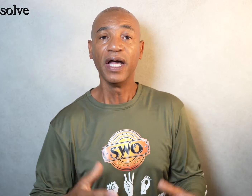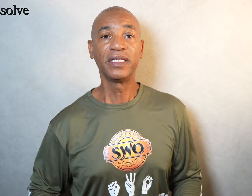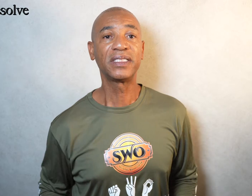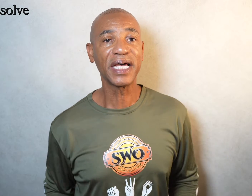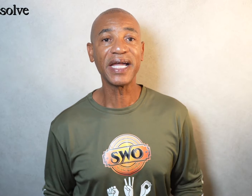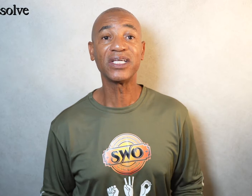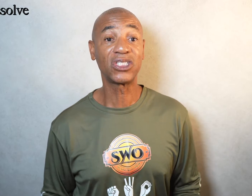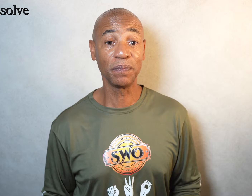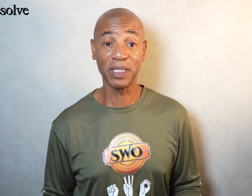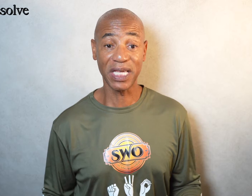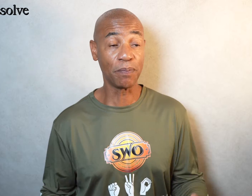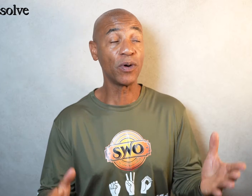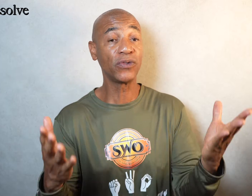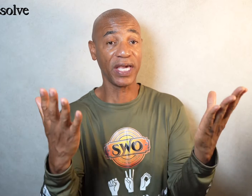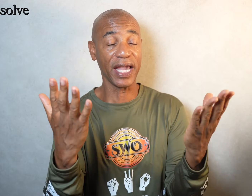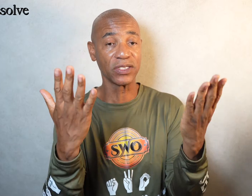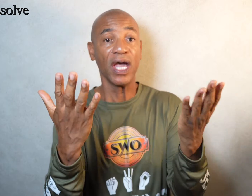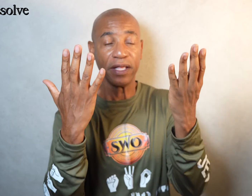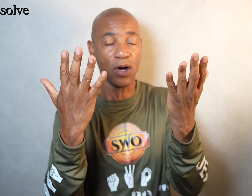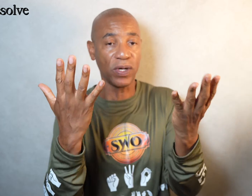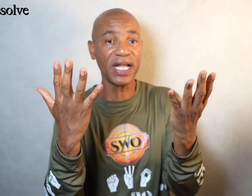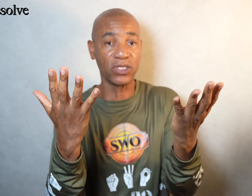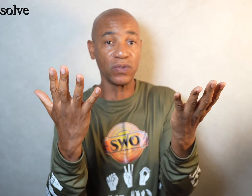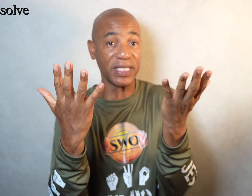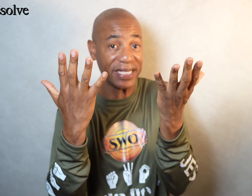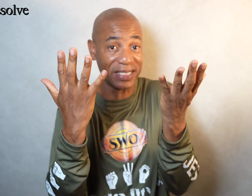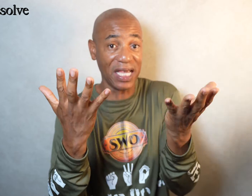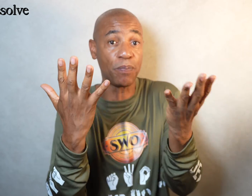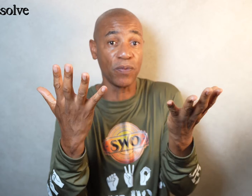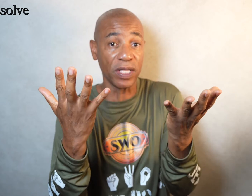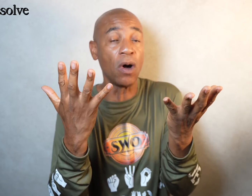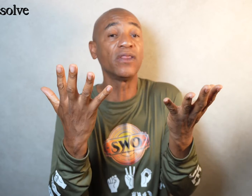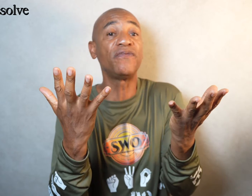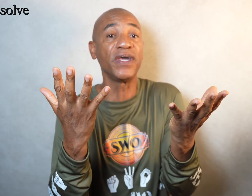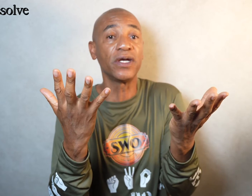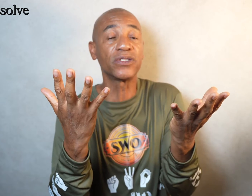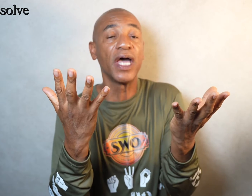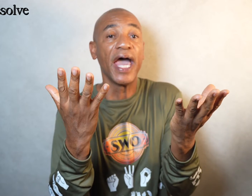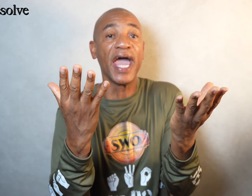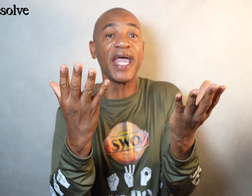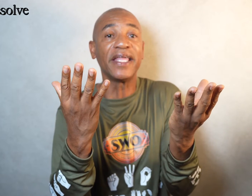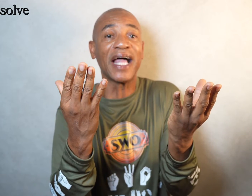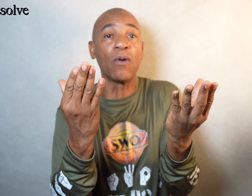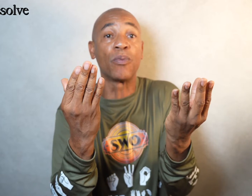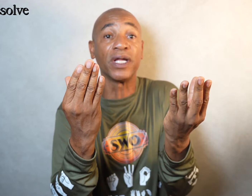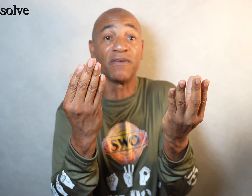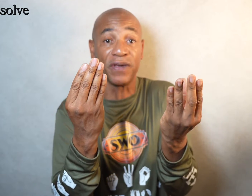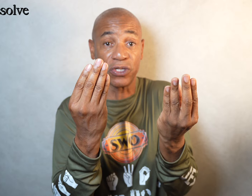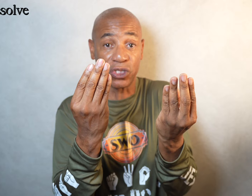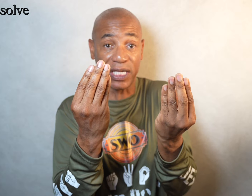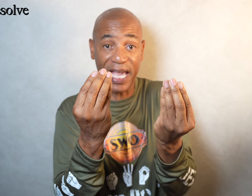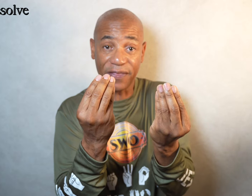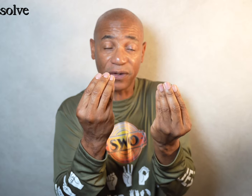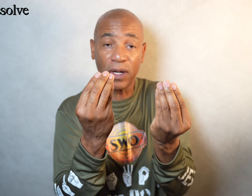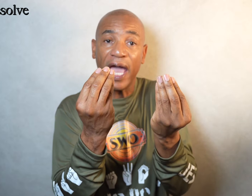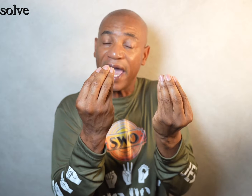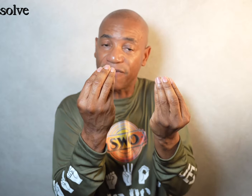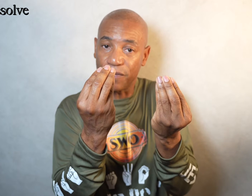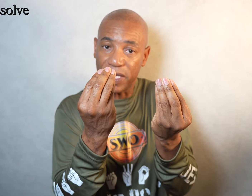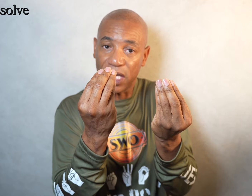To sign this, simply take both hands. Now what I do is I separate all the fingers and then I'll bring the fingers together, and from